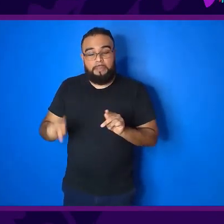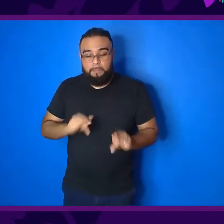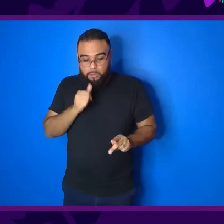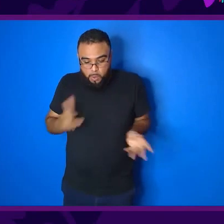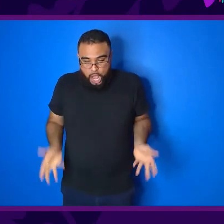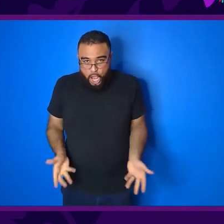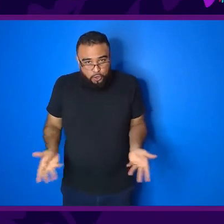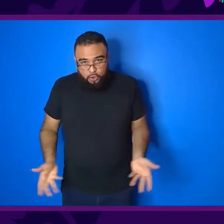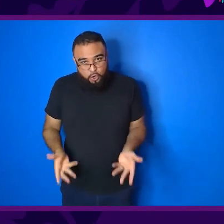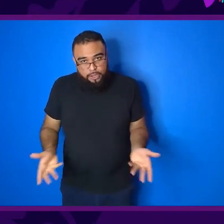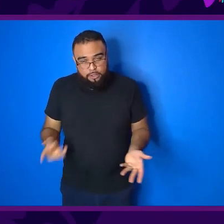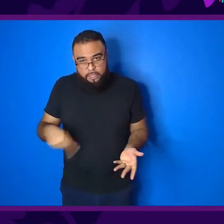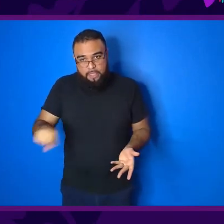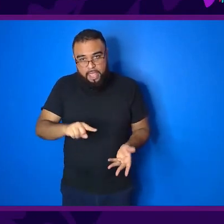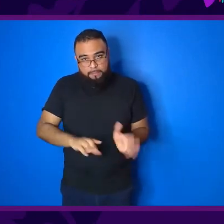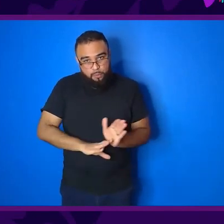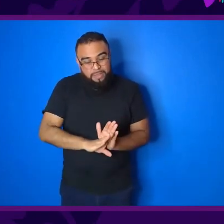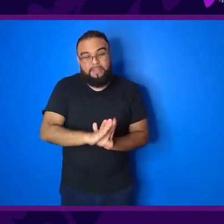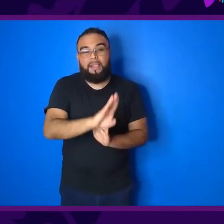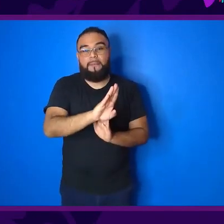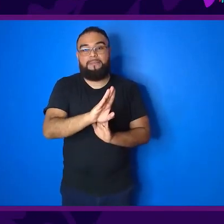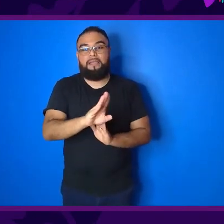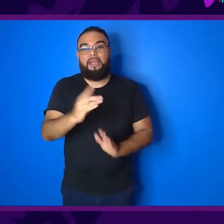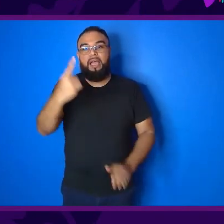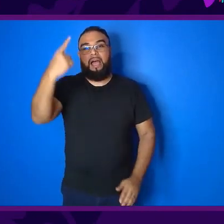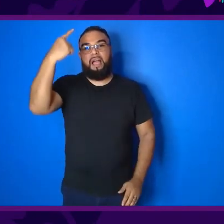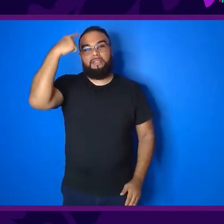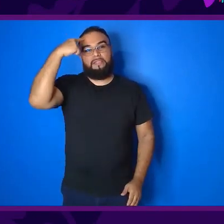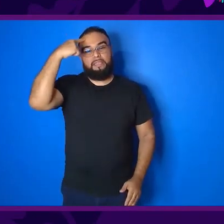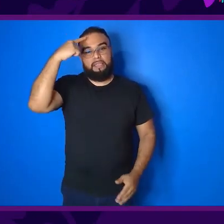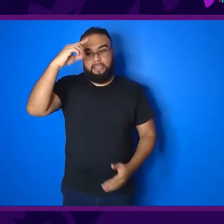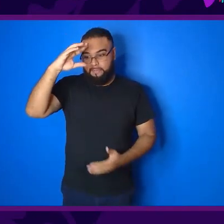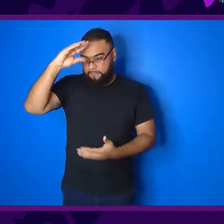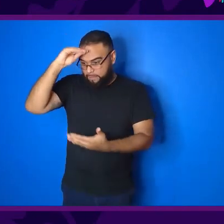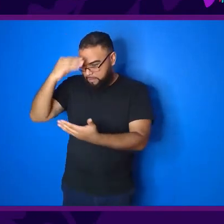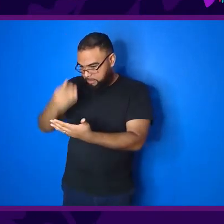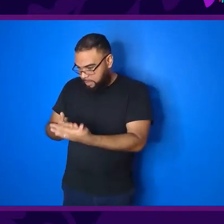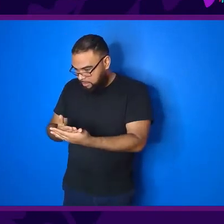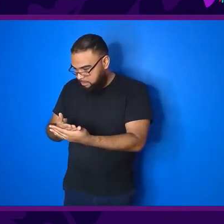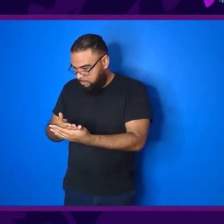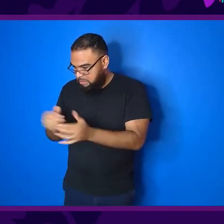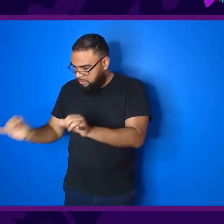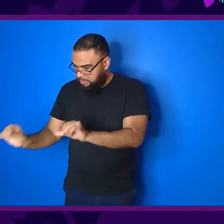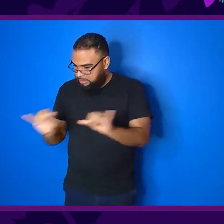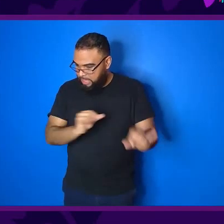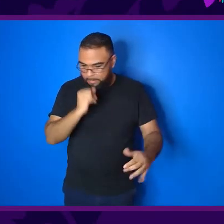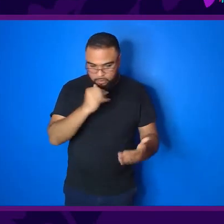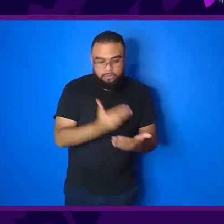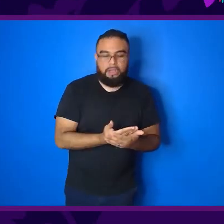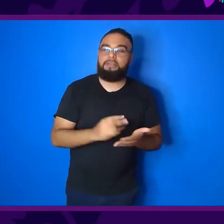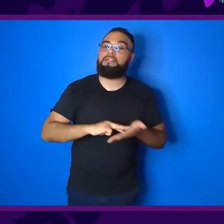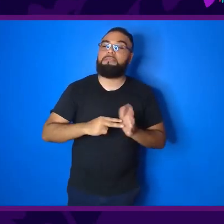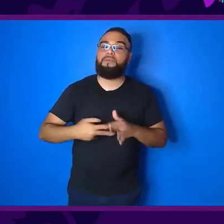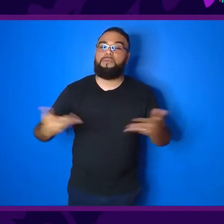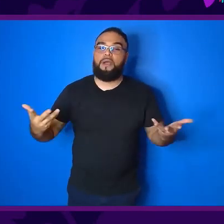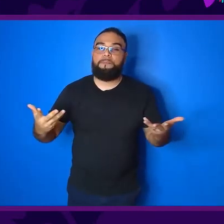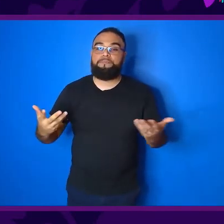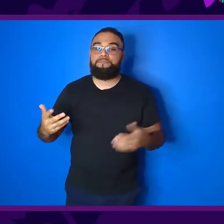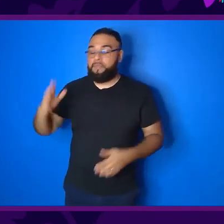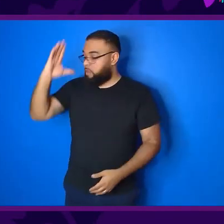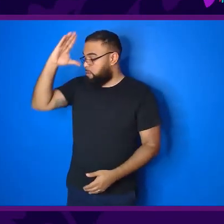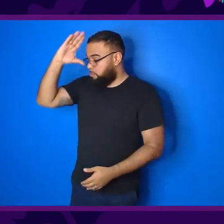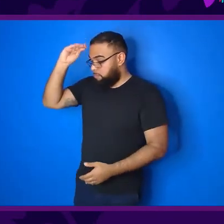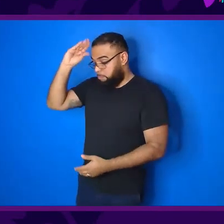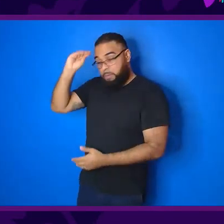So I think if we raise our sons more like our daughters, that means, you know, that will help boys to develop all